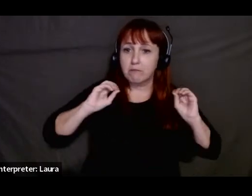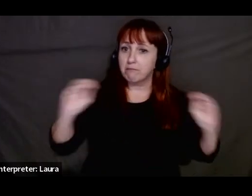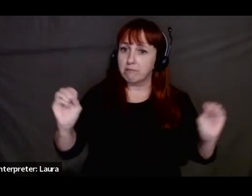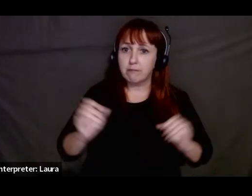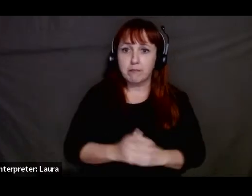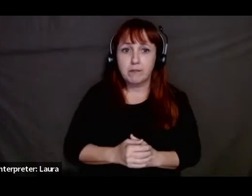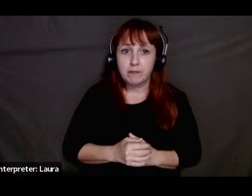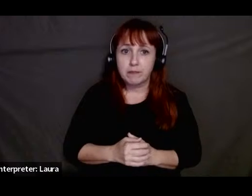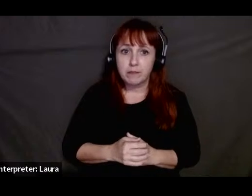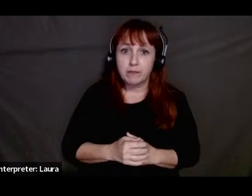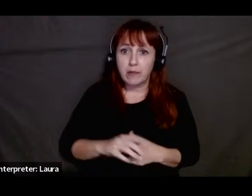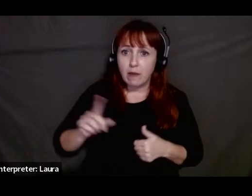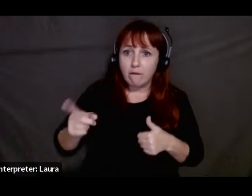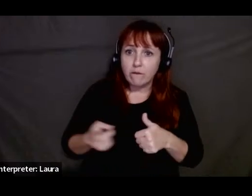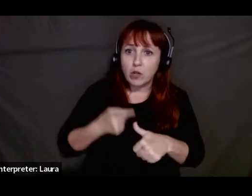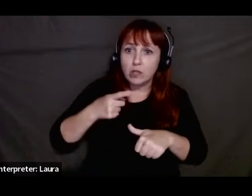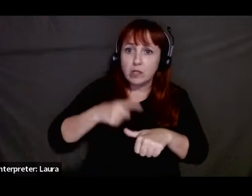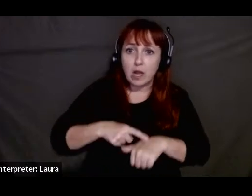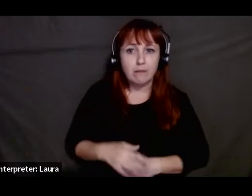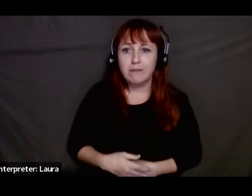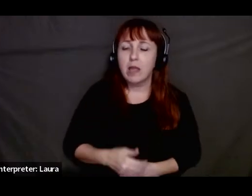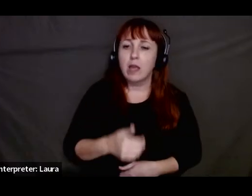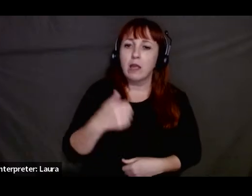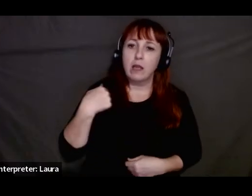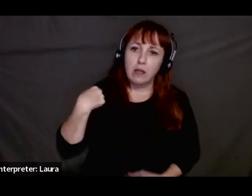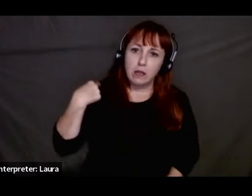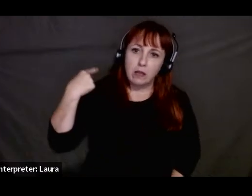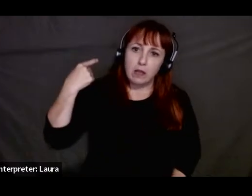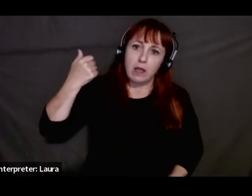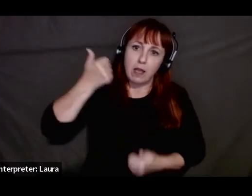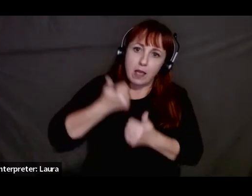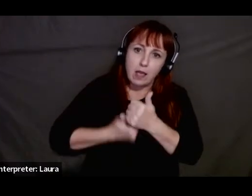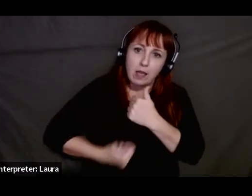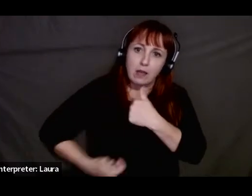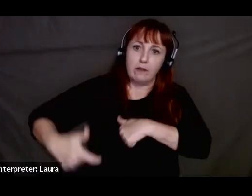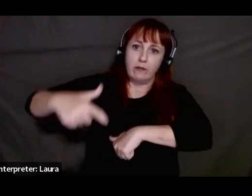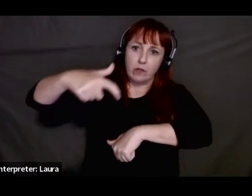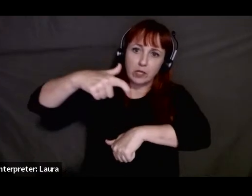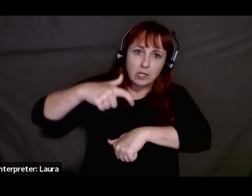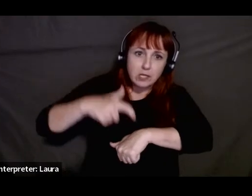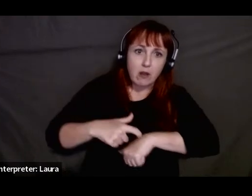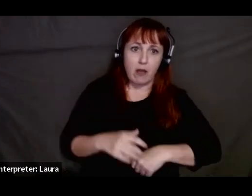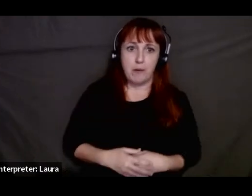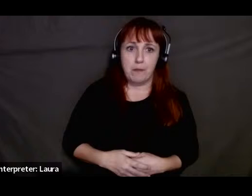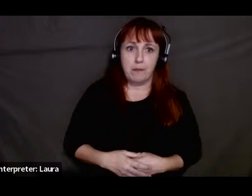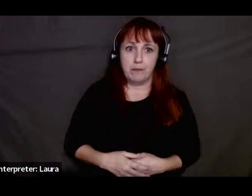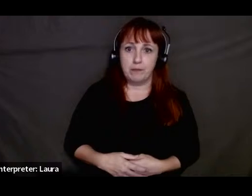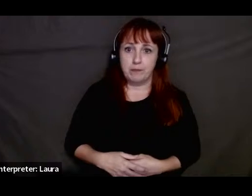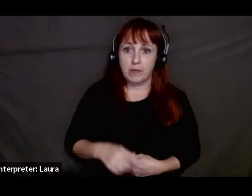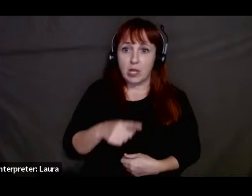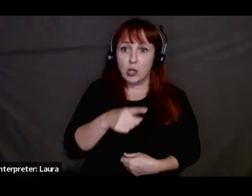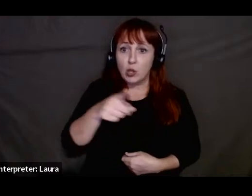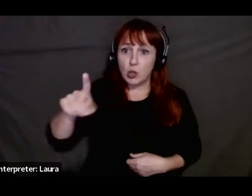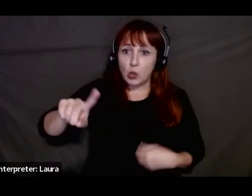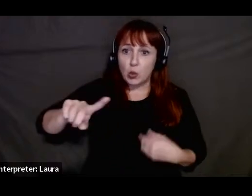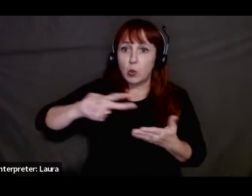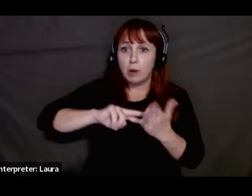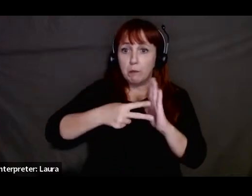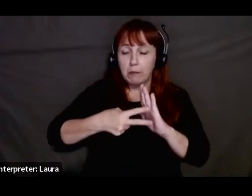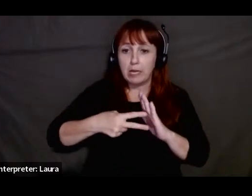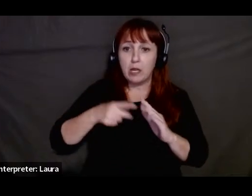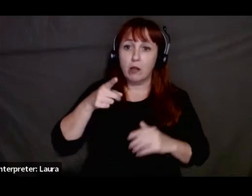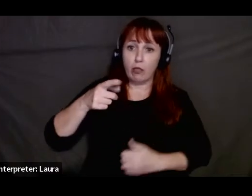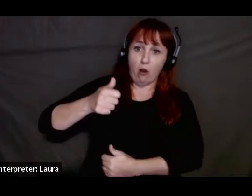And this is not, the first time, it's every time. You guys have not, and I say you guys, I've seen the Army, has not done